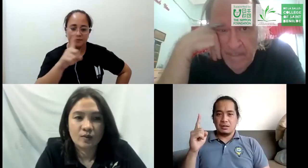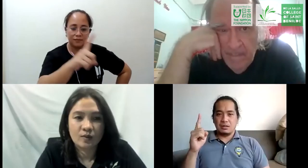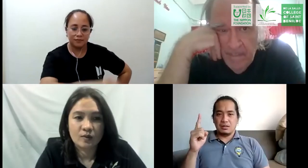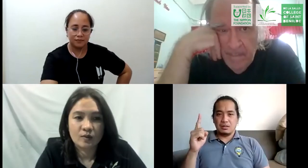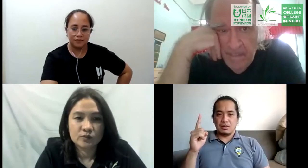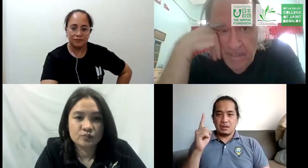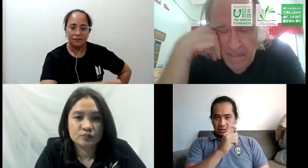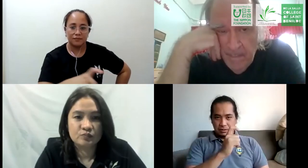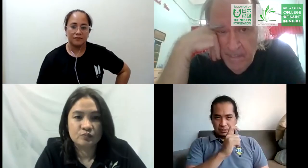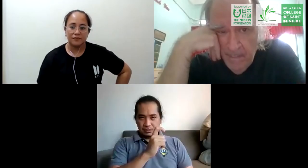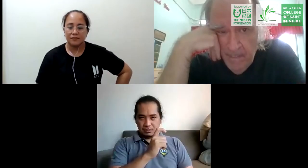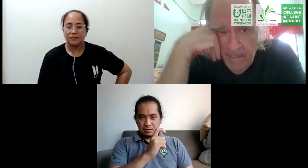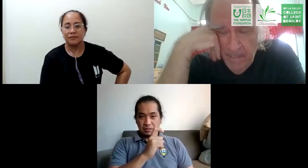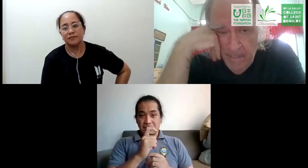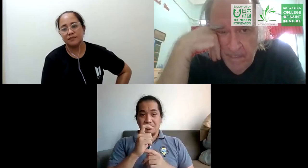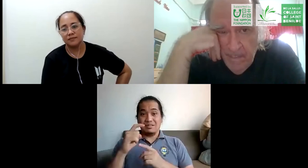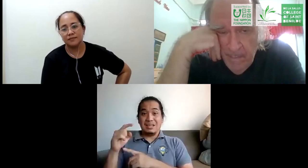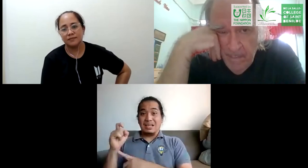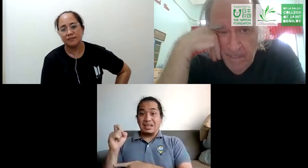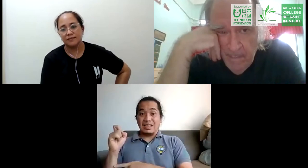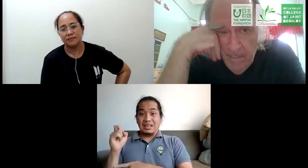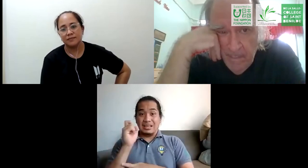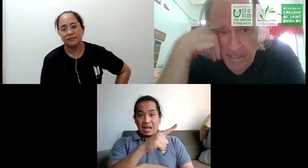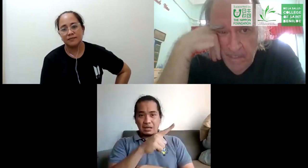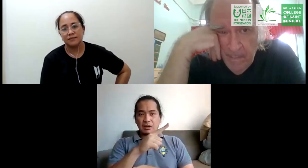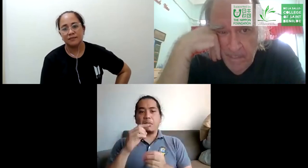Yeah, based on the design on the picture, it looks like this.